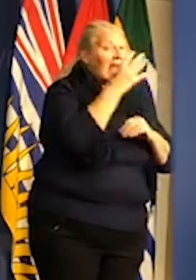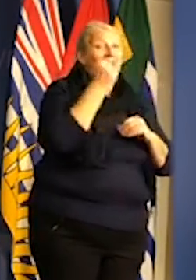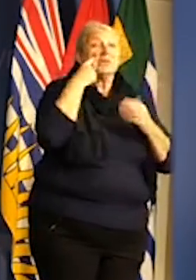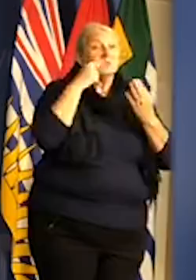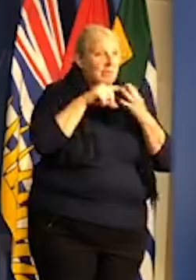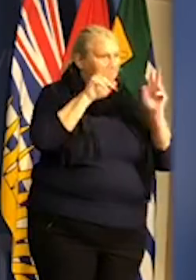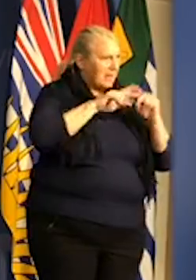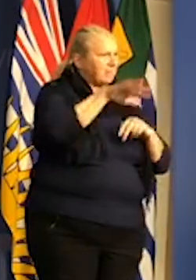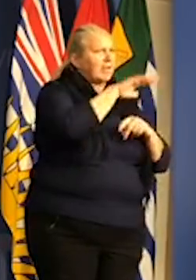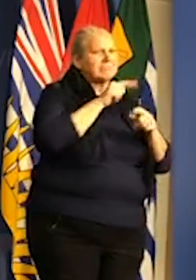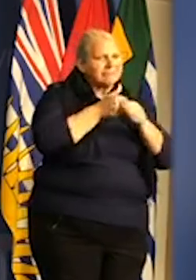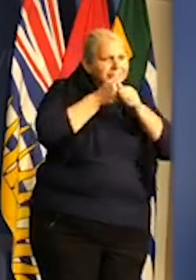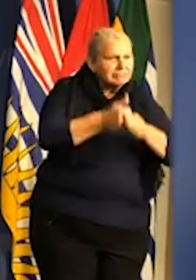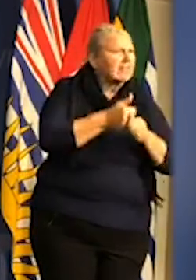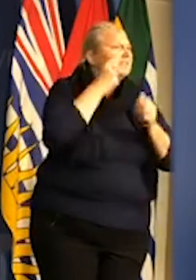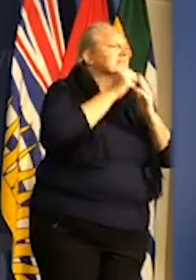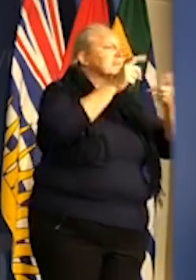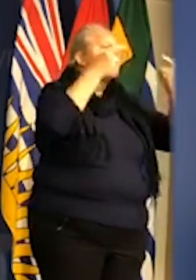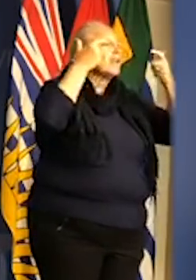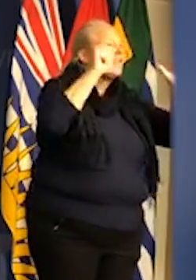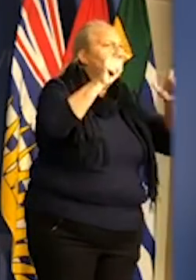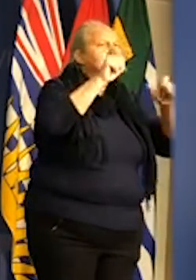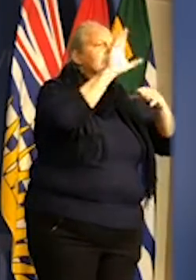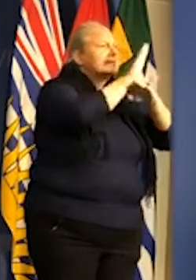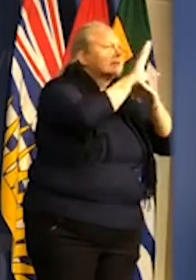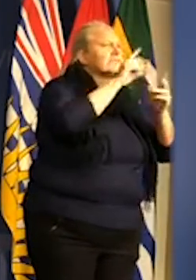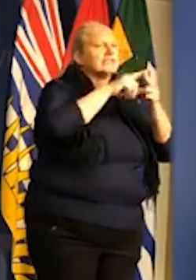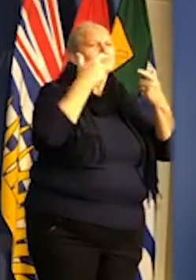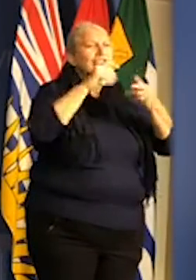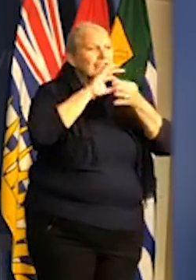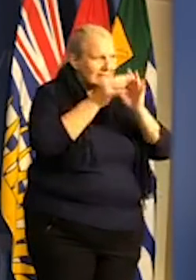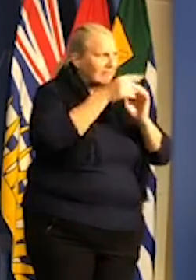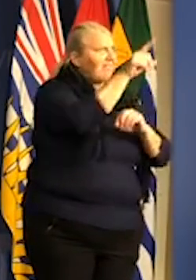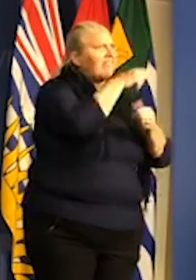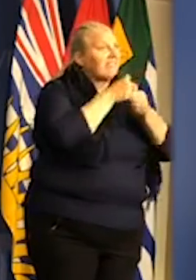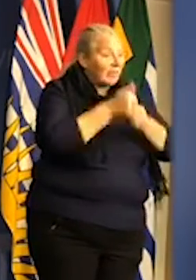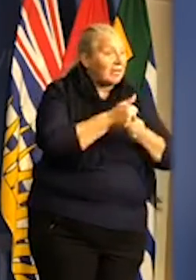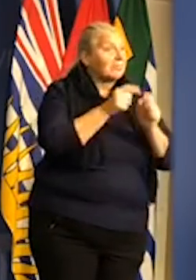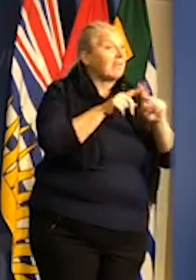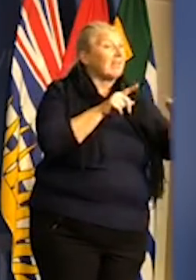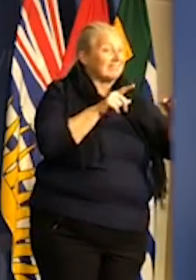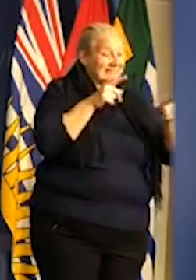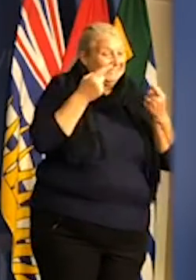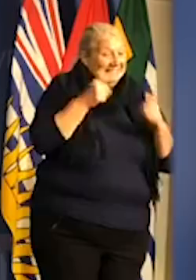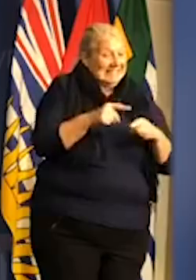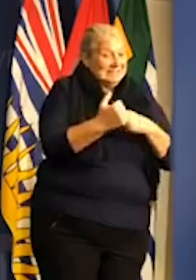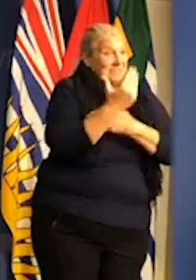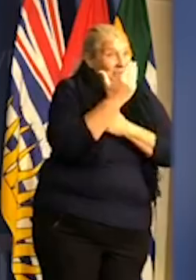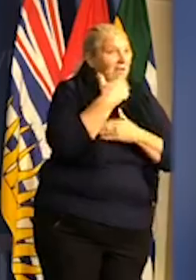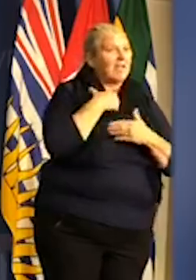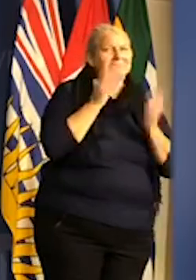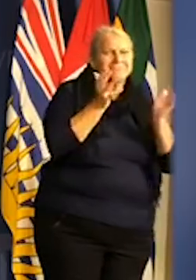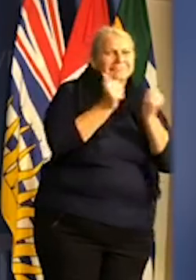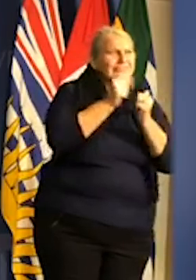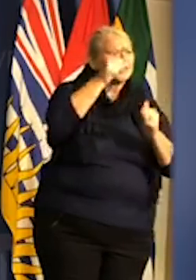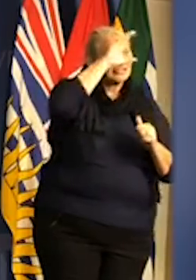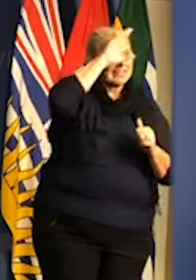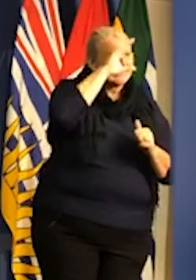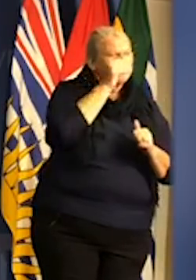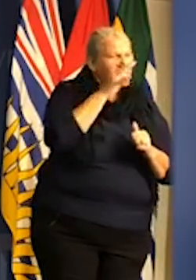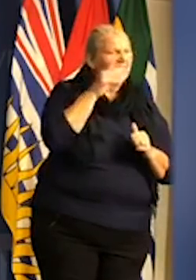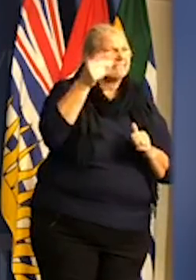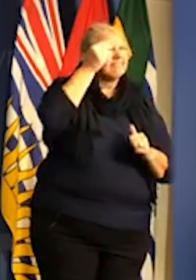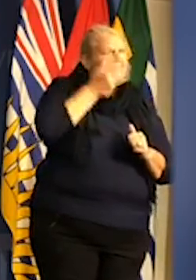rise, especially among the larger establishments and chains, I spoke with Police Chief Adam Palmer this morning, and his officers are